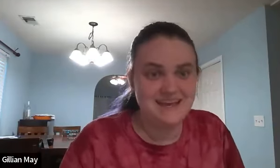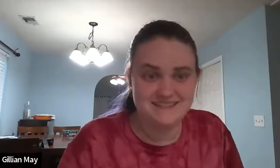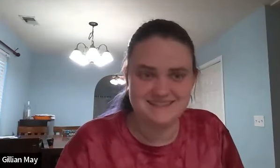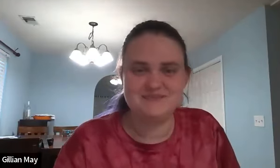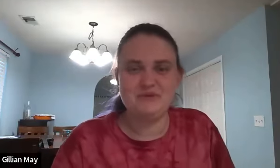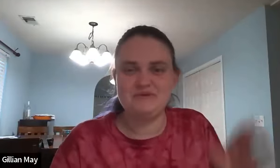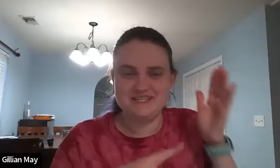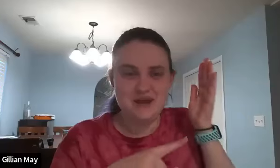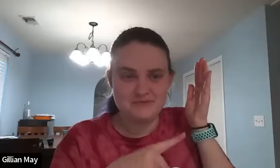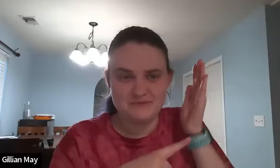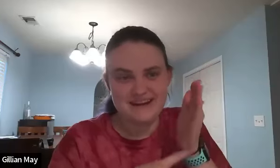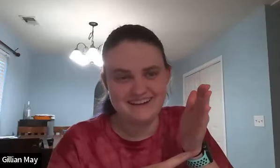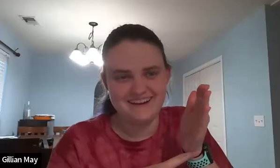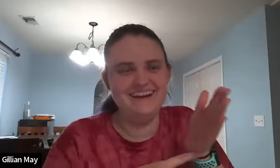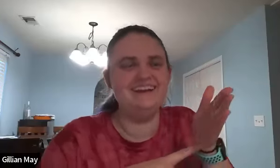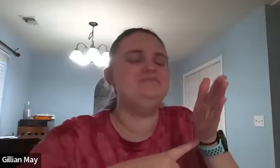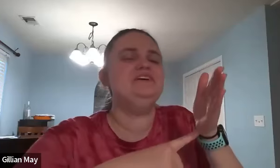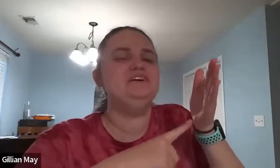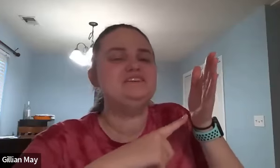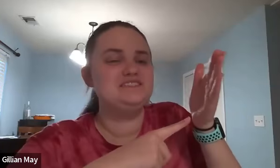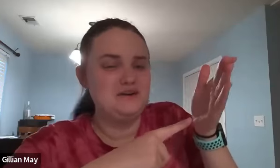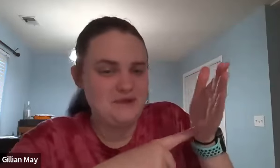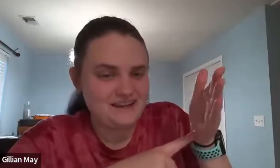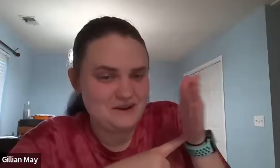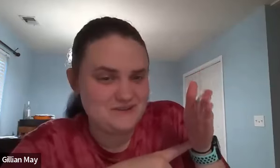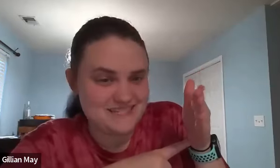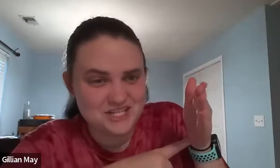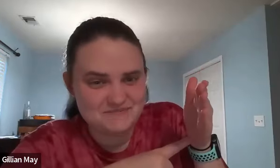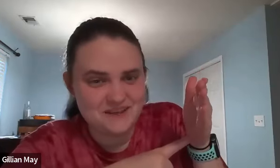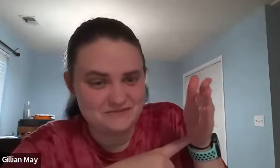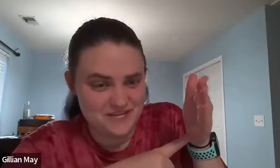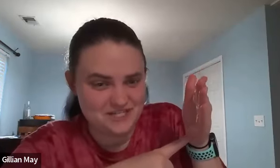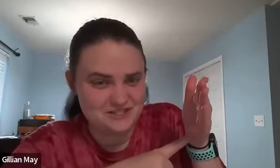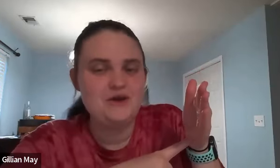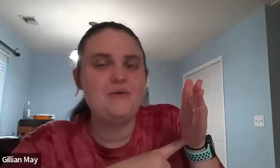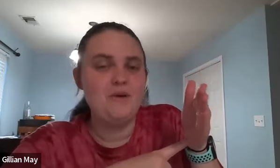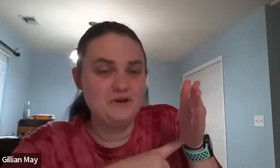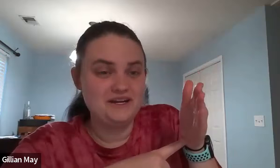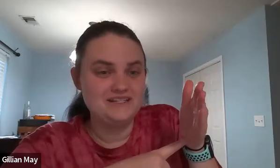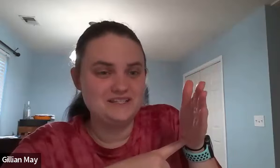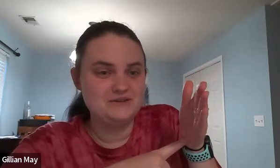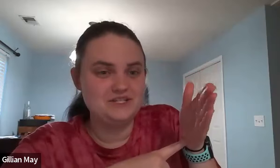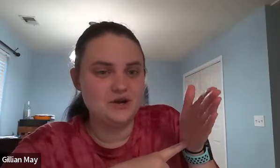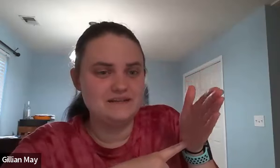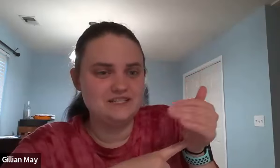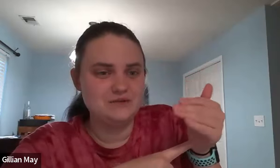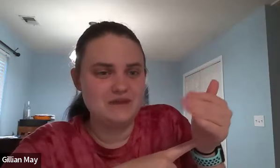Yes, because we stopped right here. So back to our position of fish. What we're going to do is you're going to make